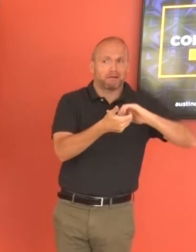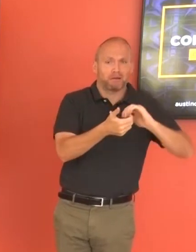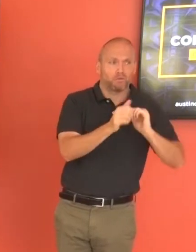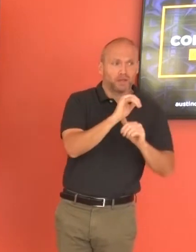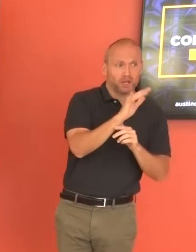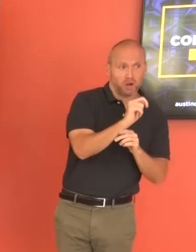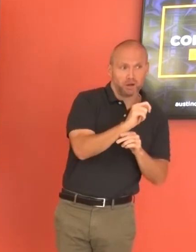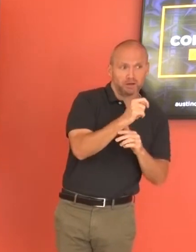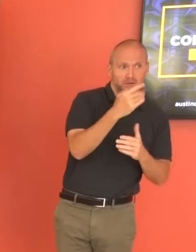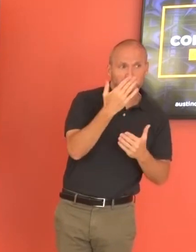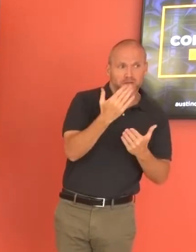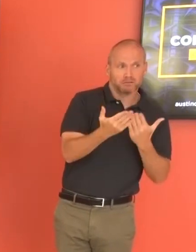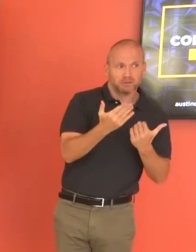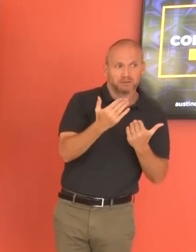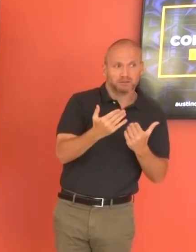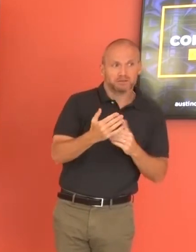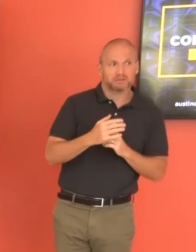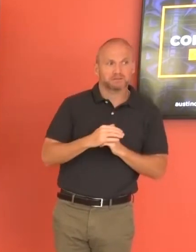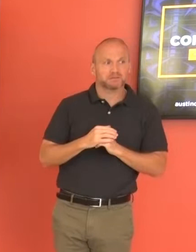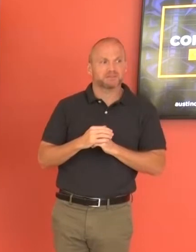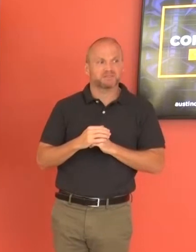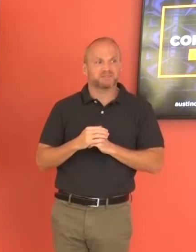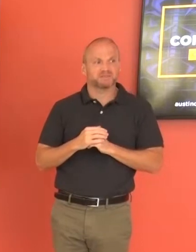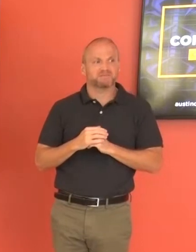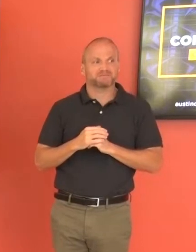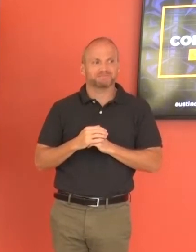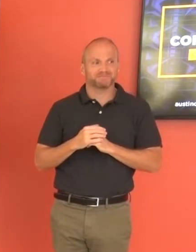Beyond that, I'm not sure what we can do.